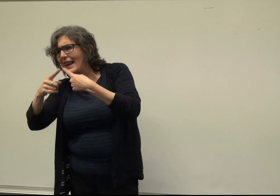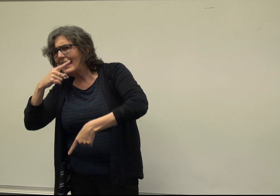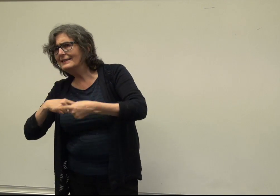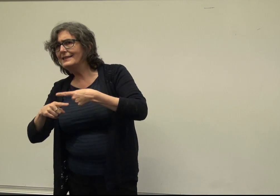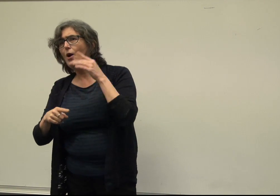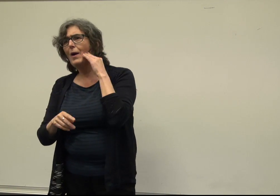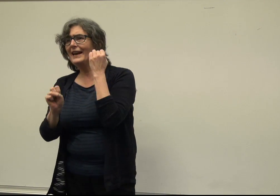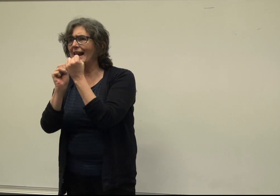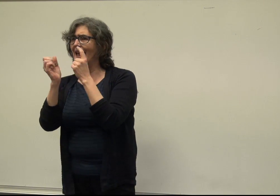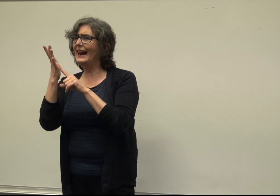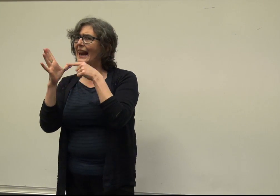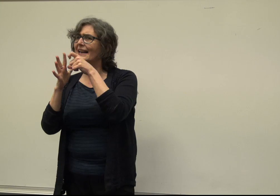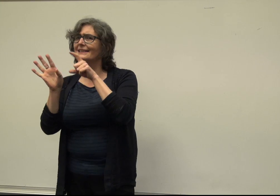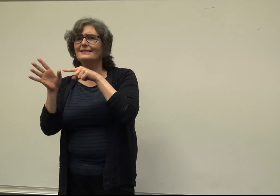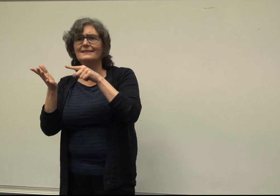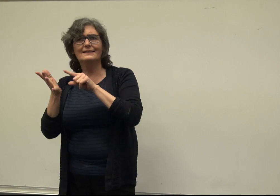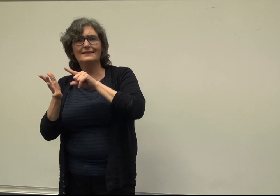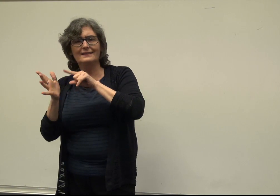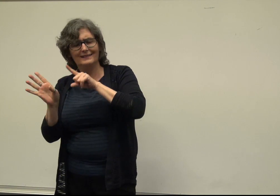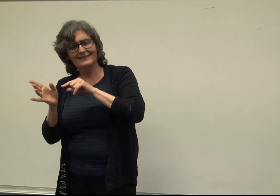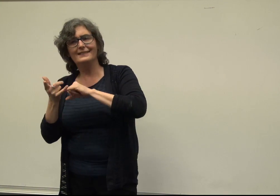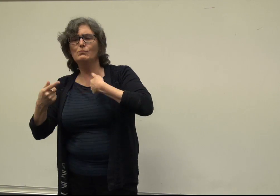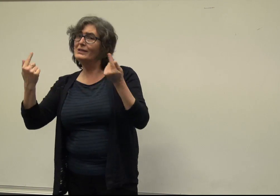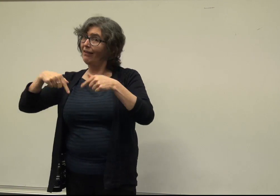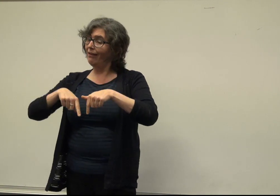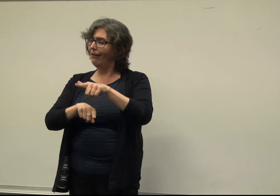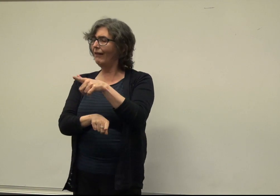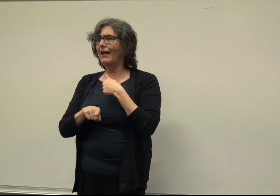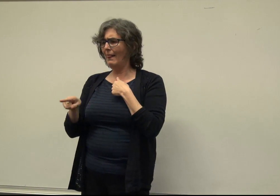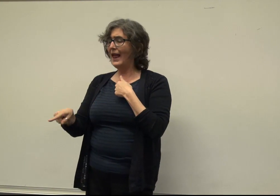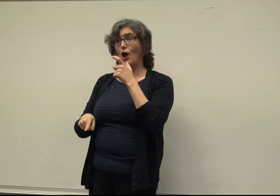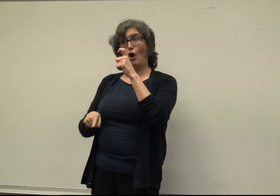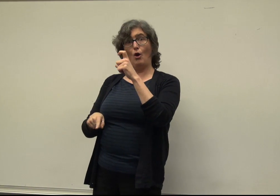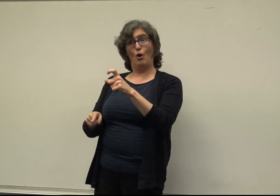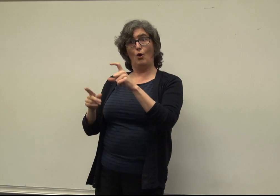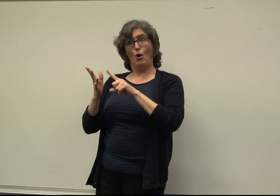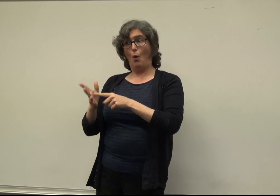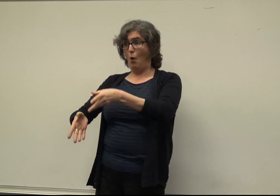Co-learning is very successful in these schools. So